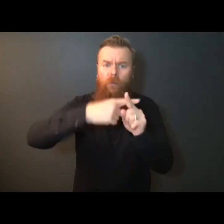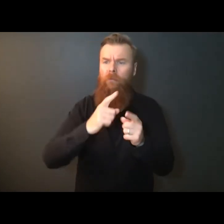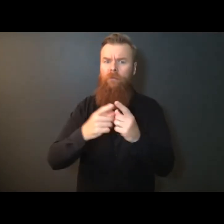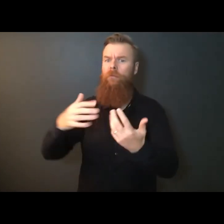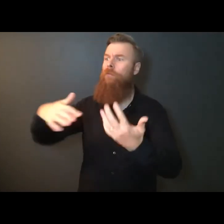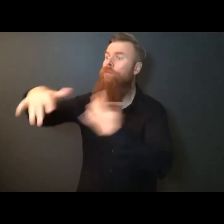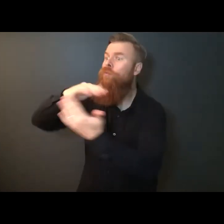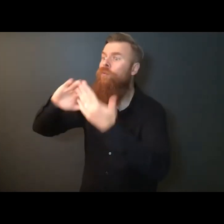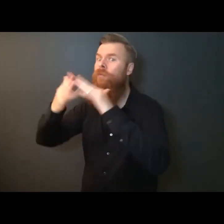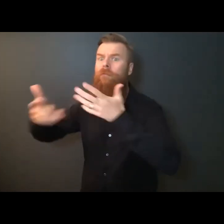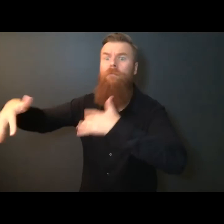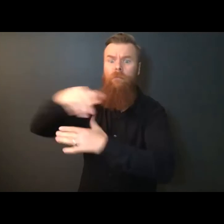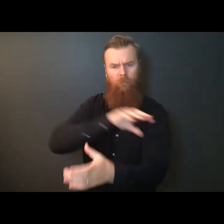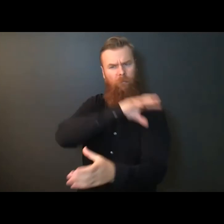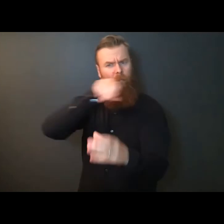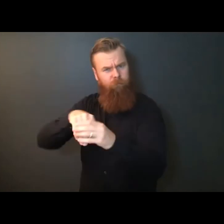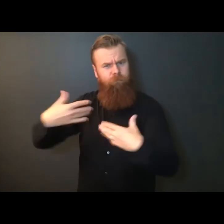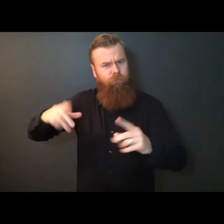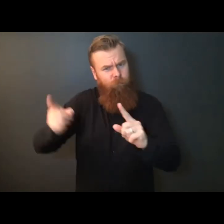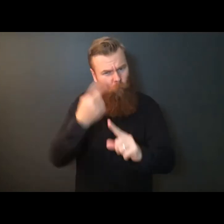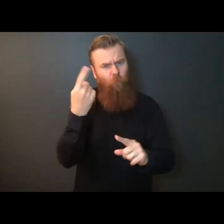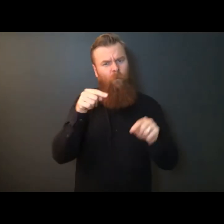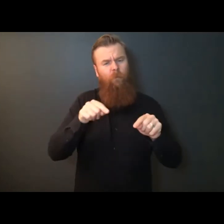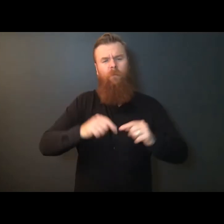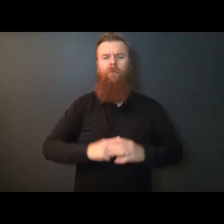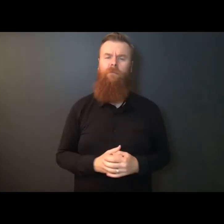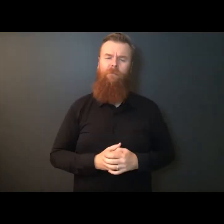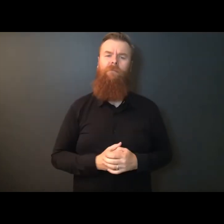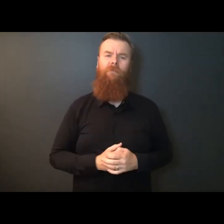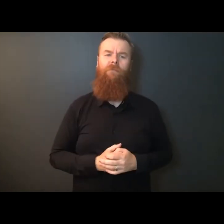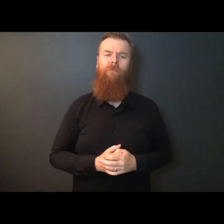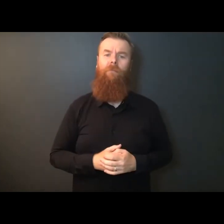has, and emphasize the multiple